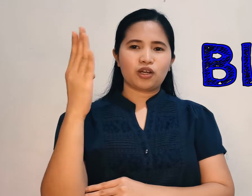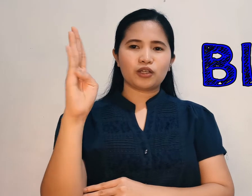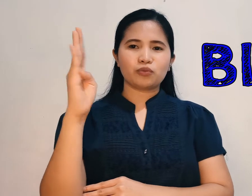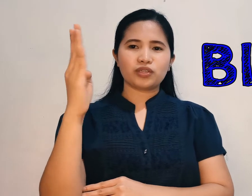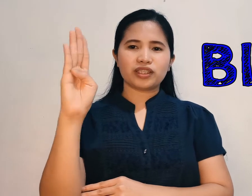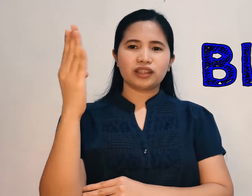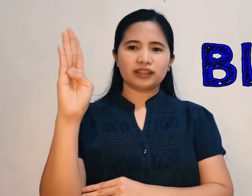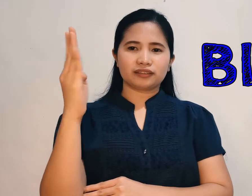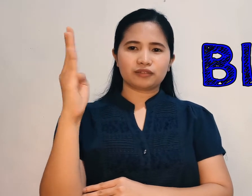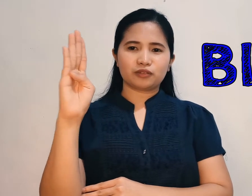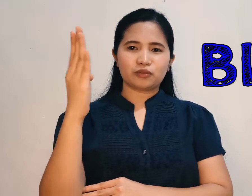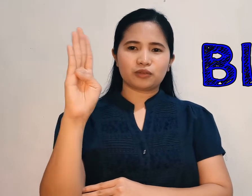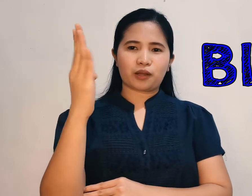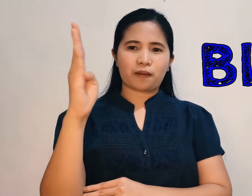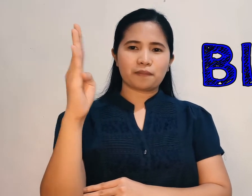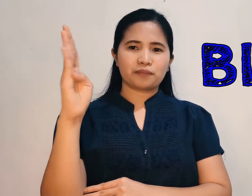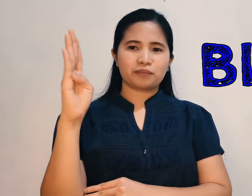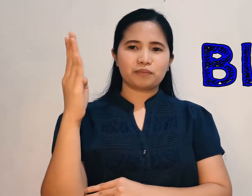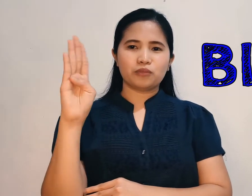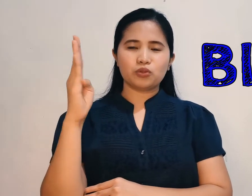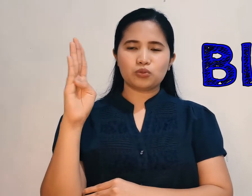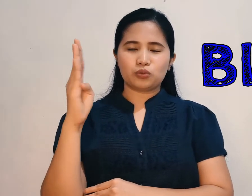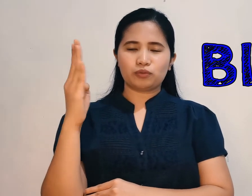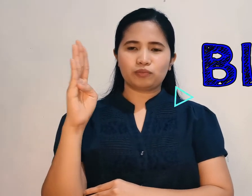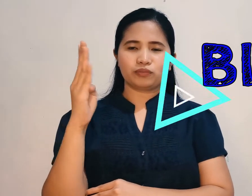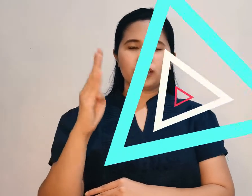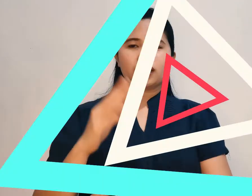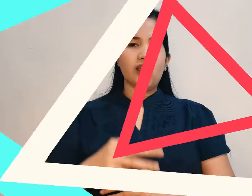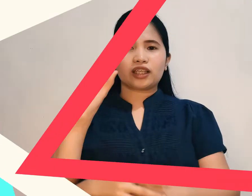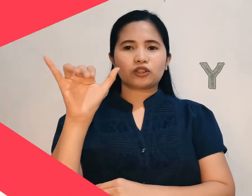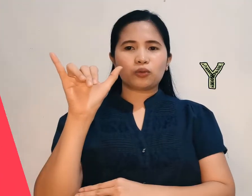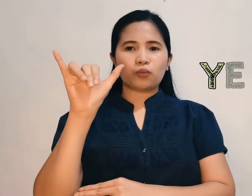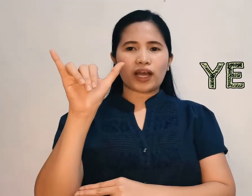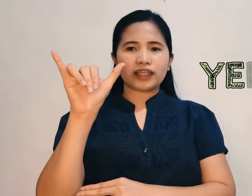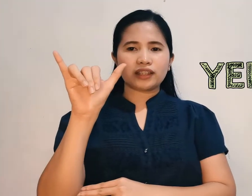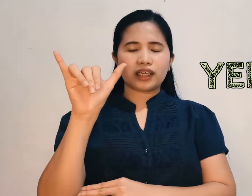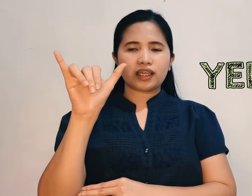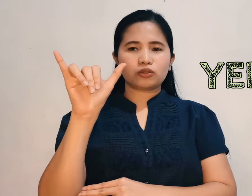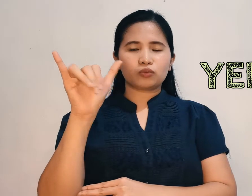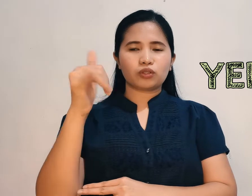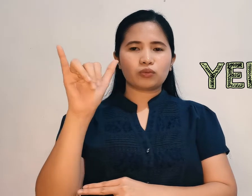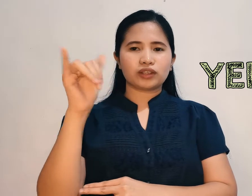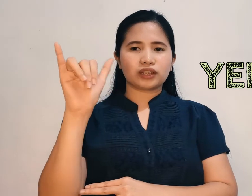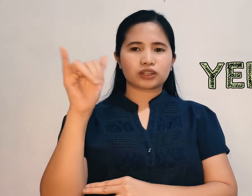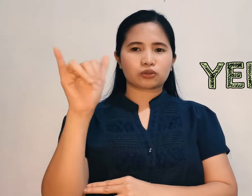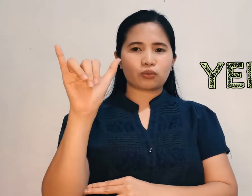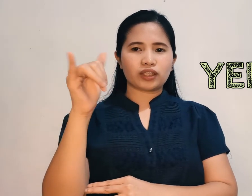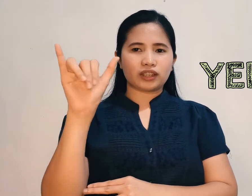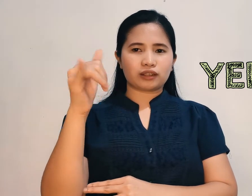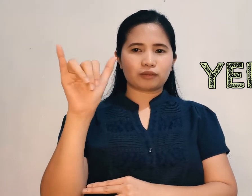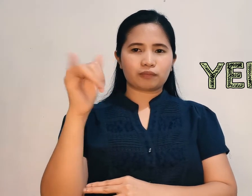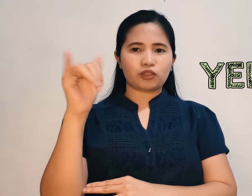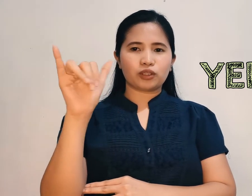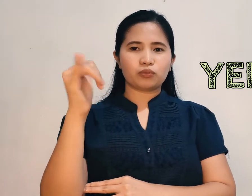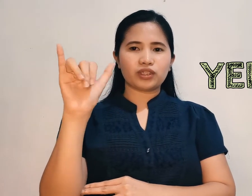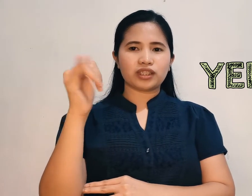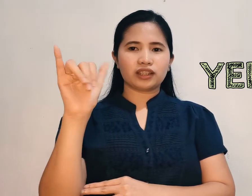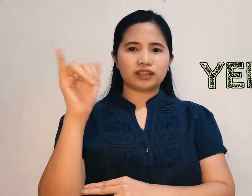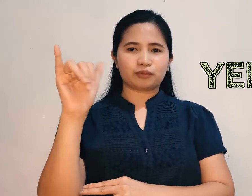Or wiggle it. Blue. Letter Y, and we will just sway it or wiggle it.